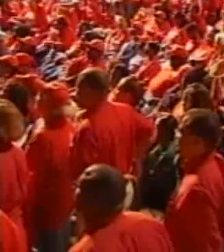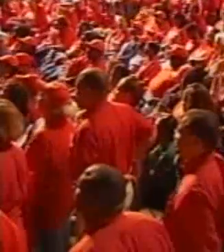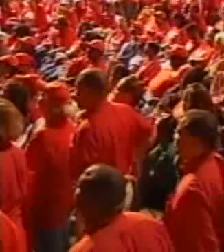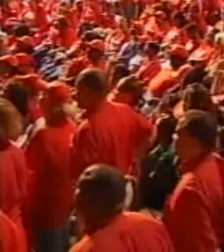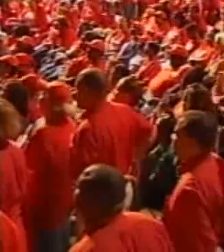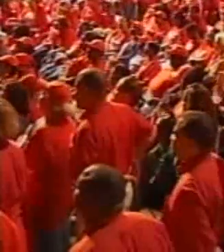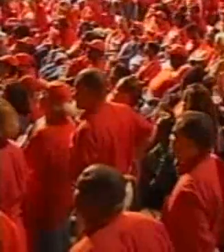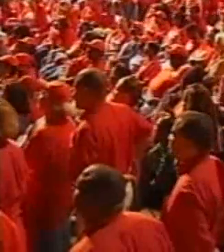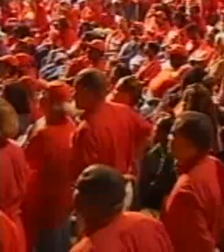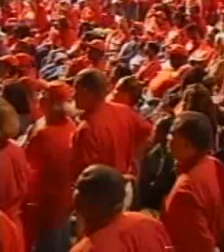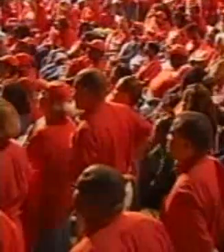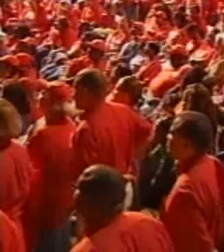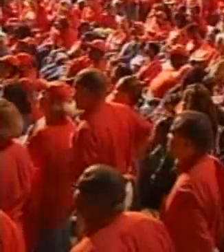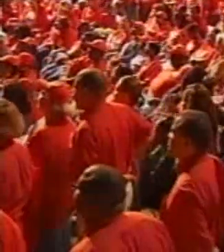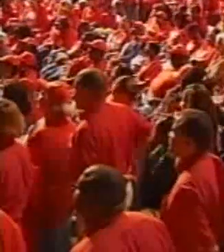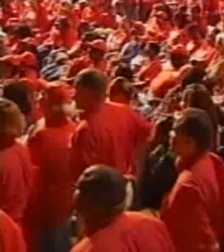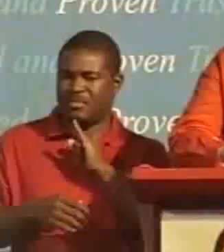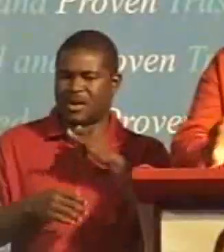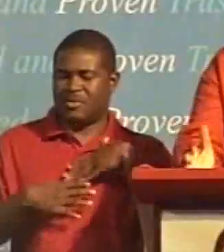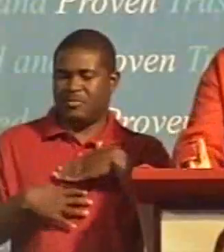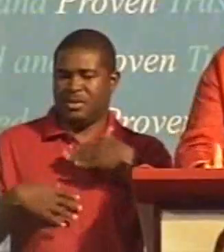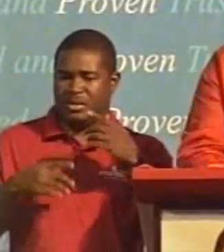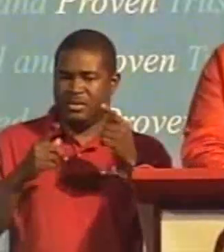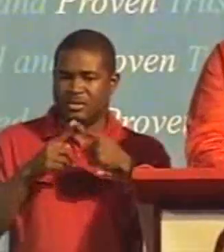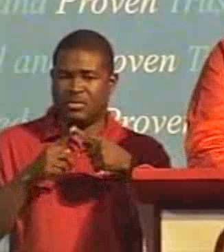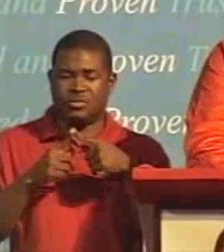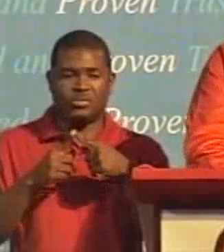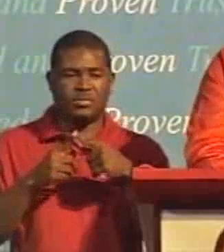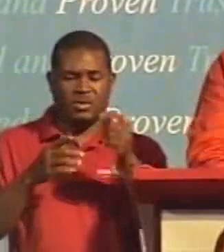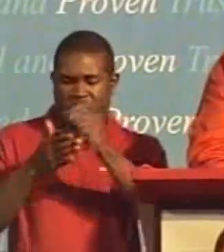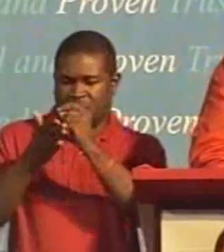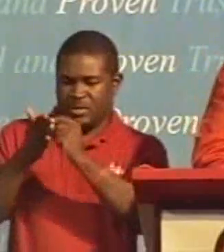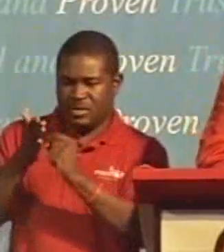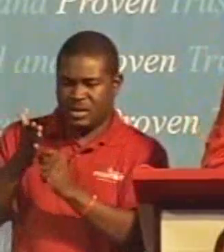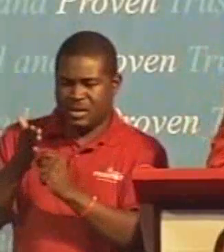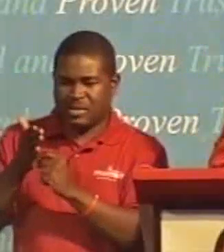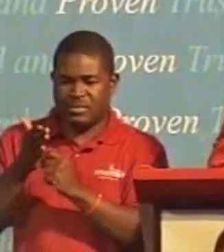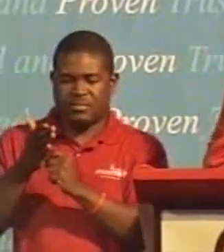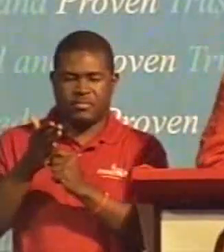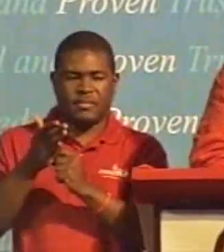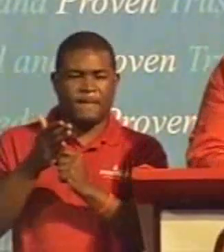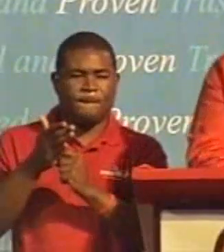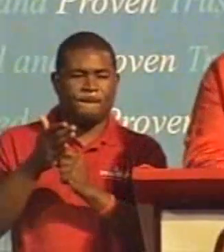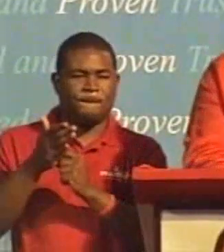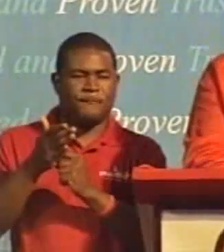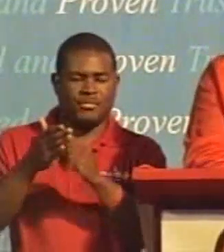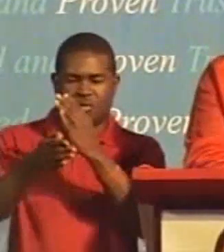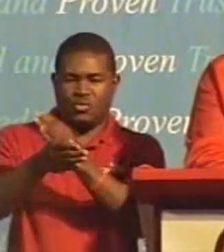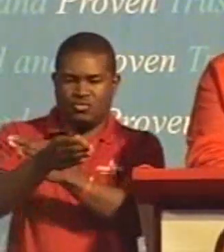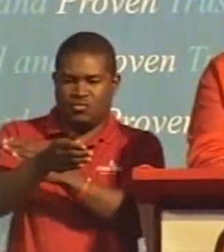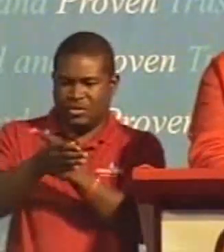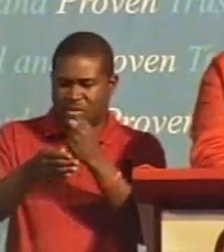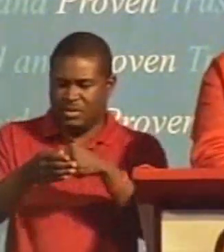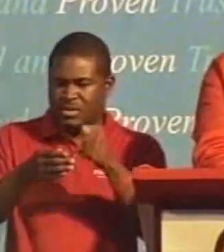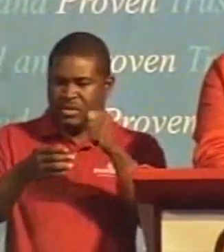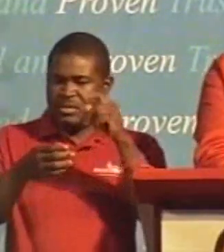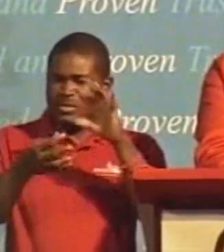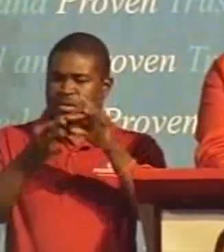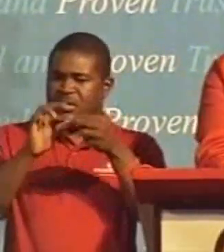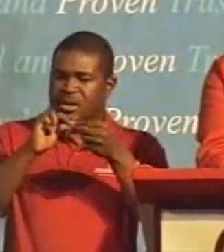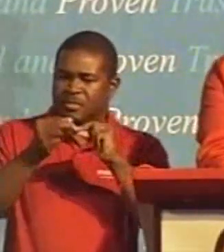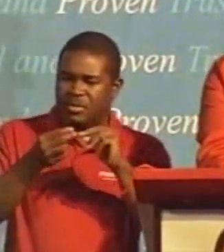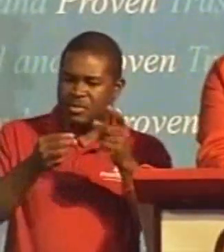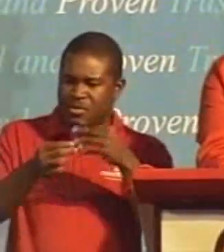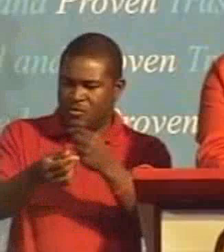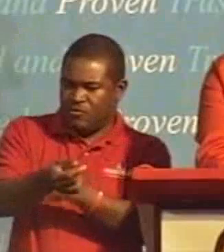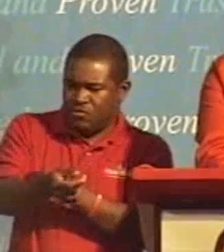was pleased to sign an order expanding the number of drugs or